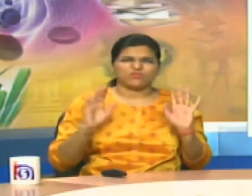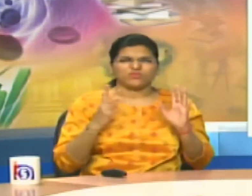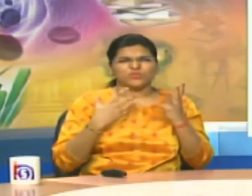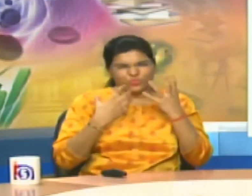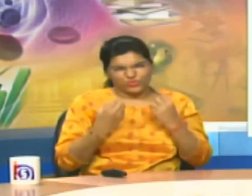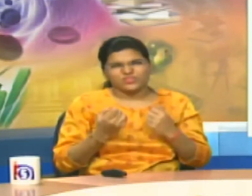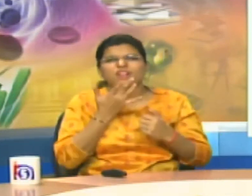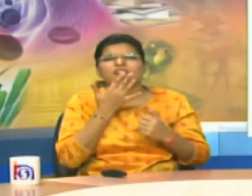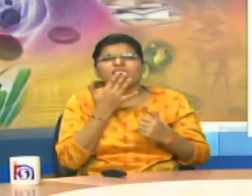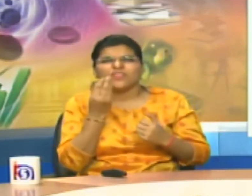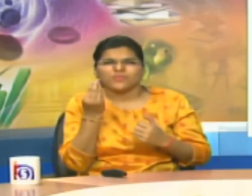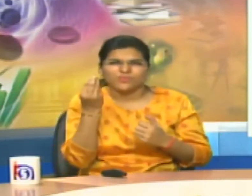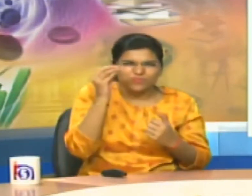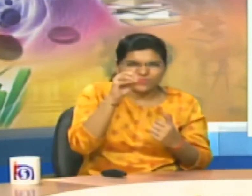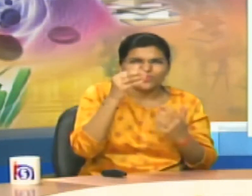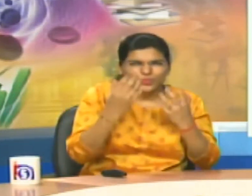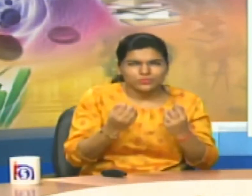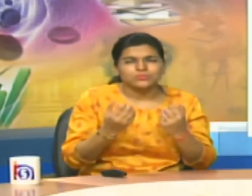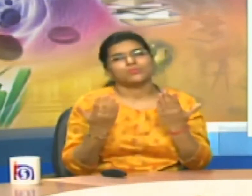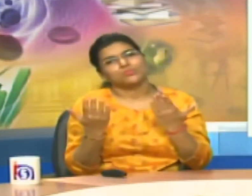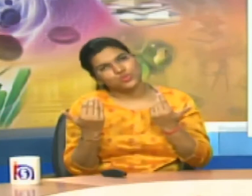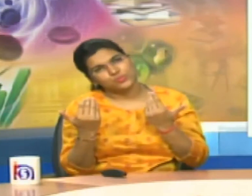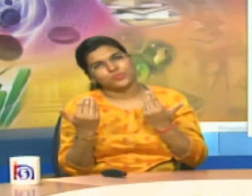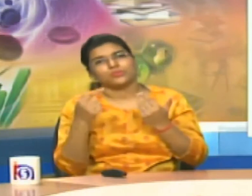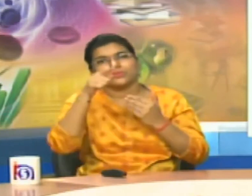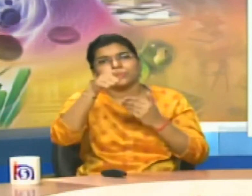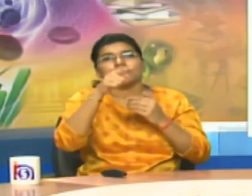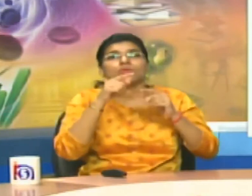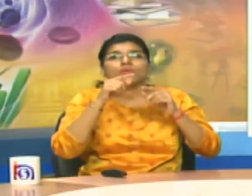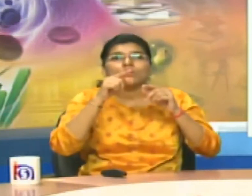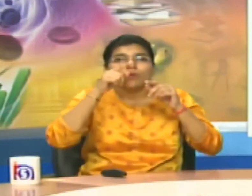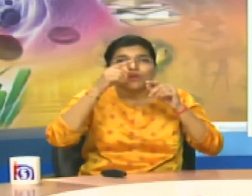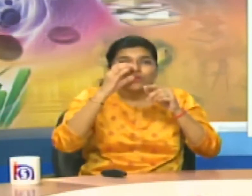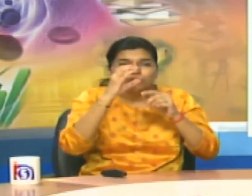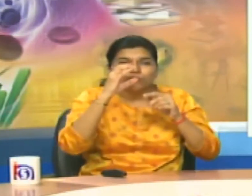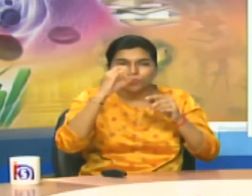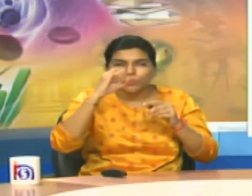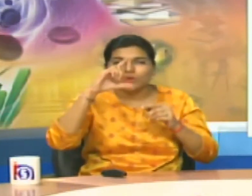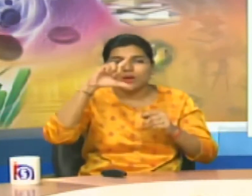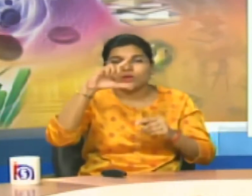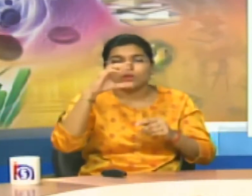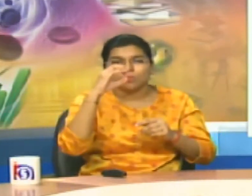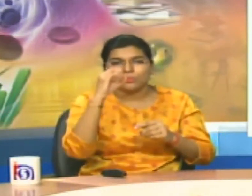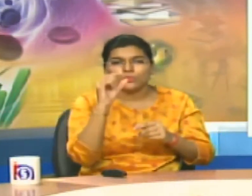Also, if you want to make it colorful, you can put colors